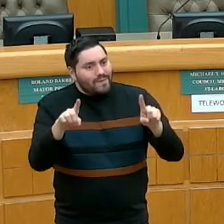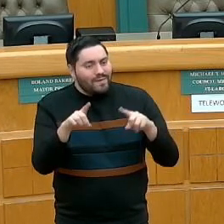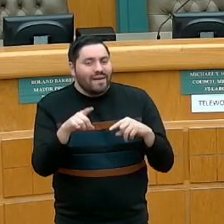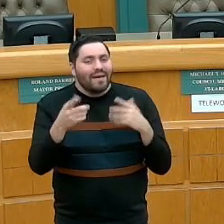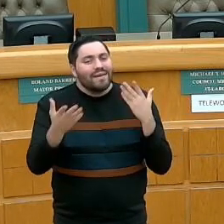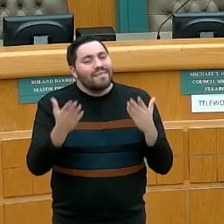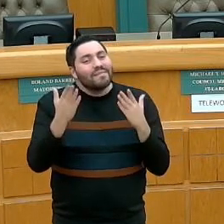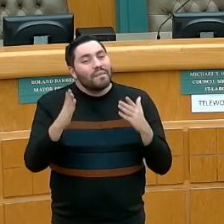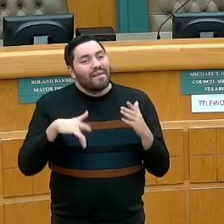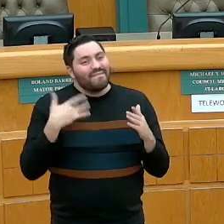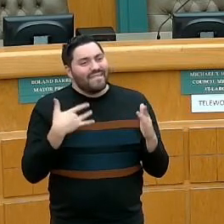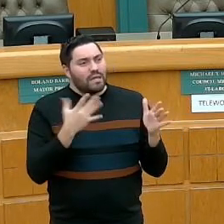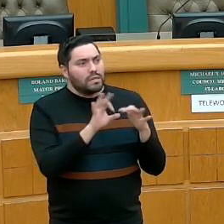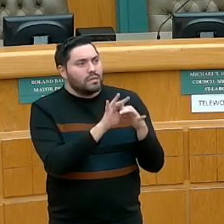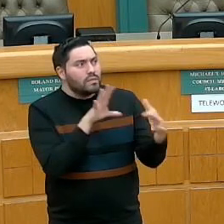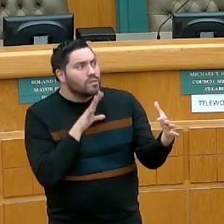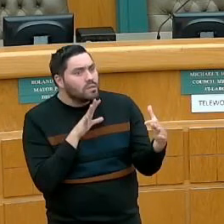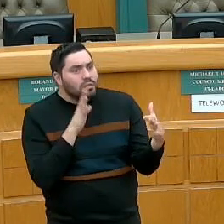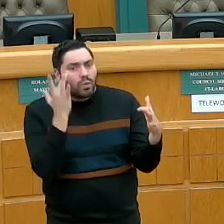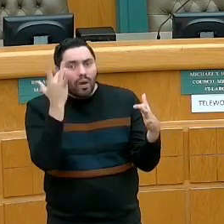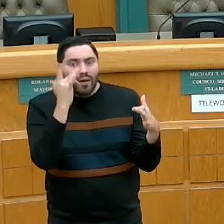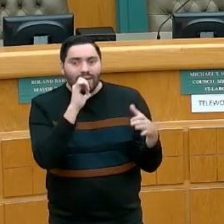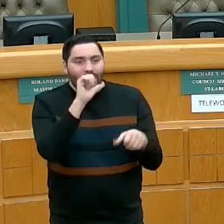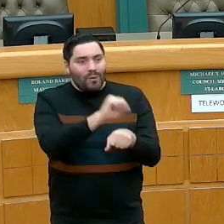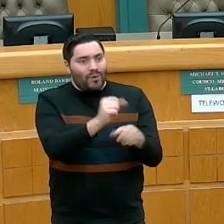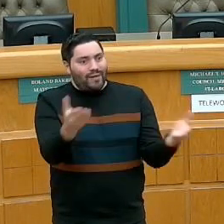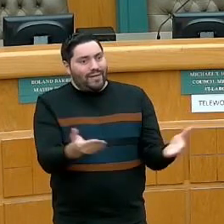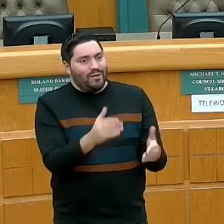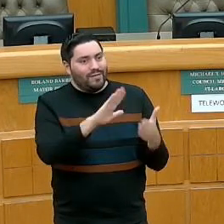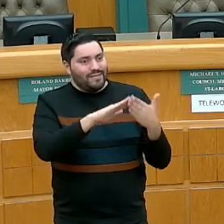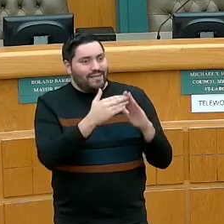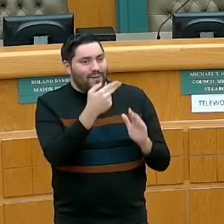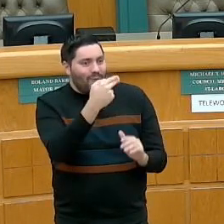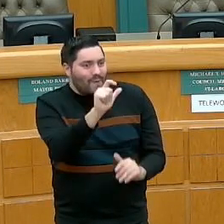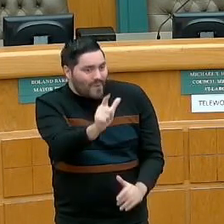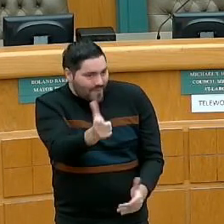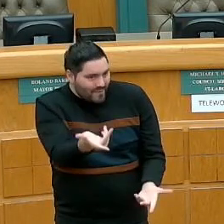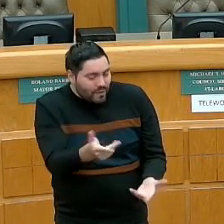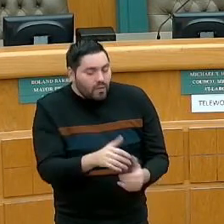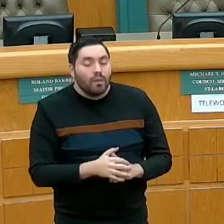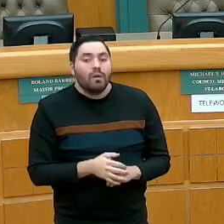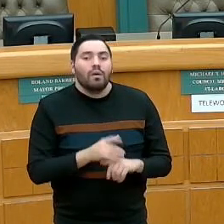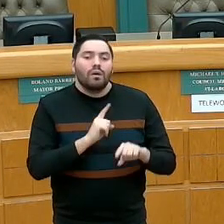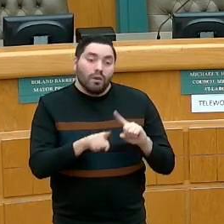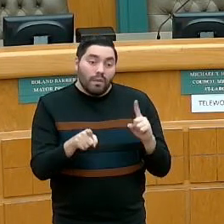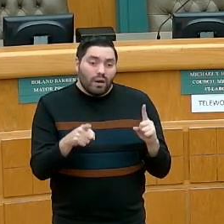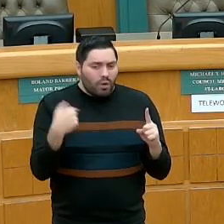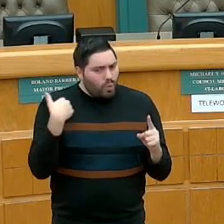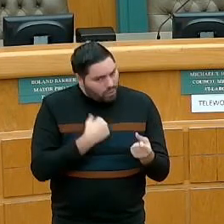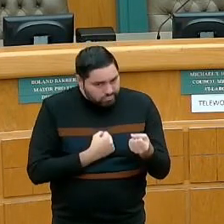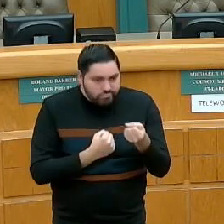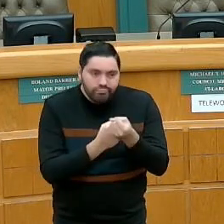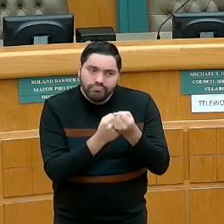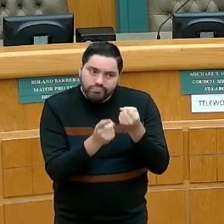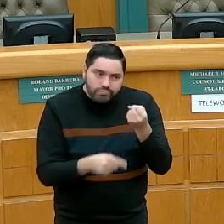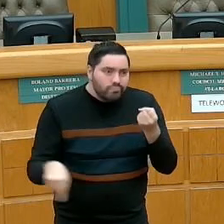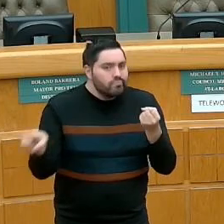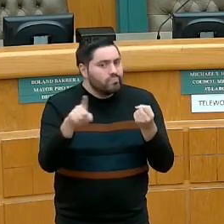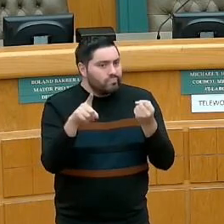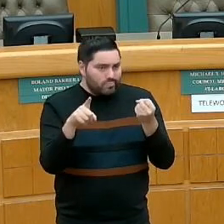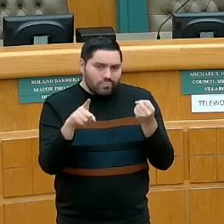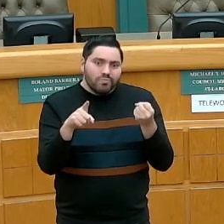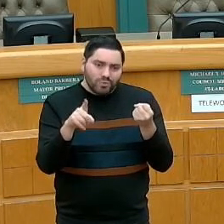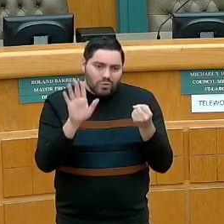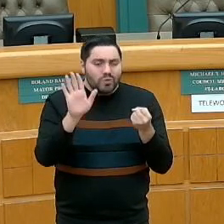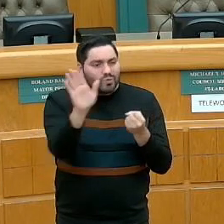feel disconnected, especially if we're not working here at City Hall. But we're here, and we have